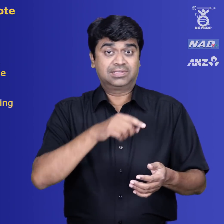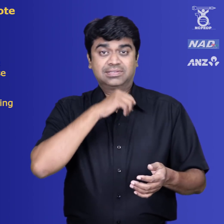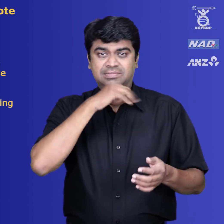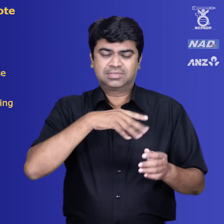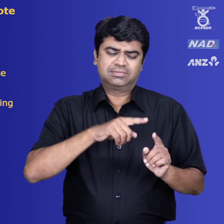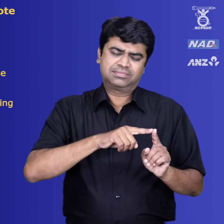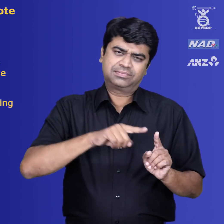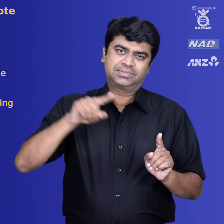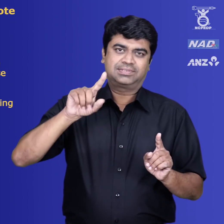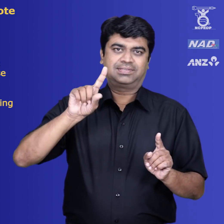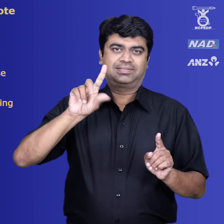years.